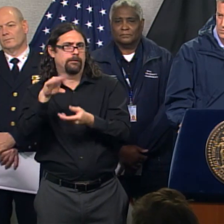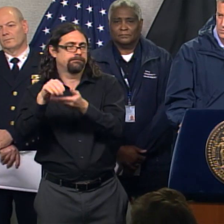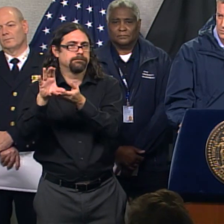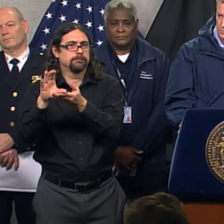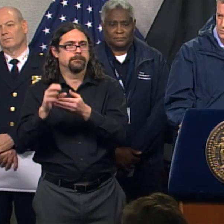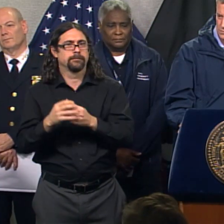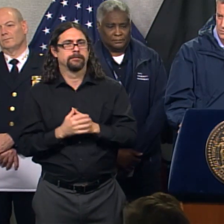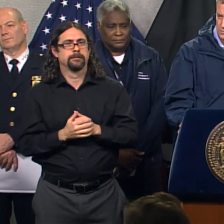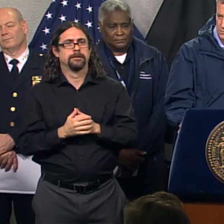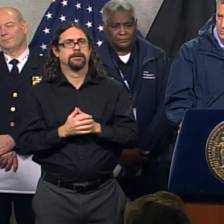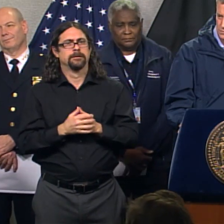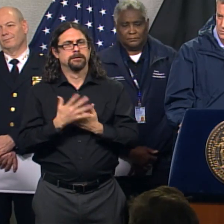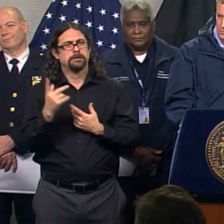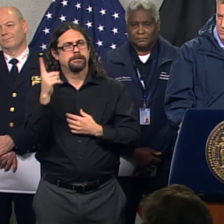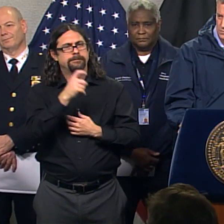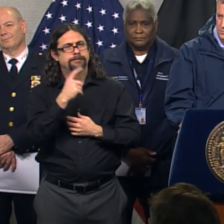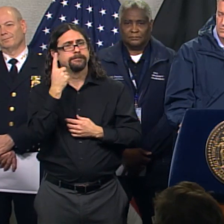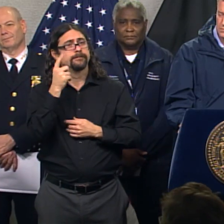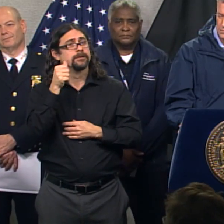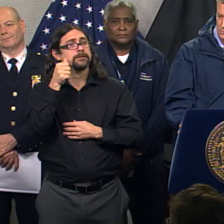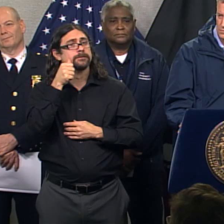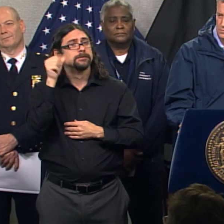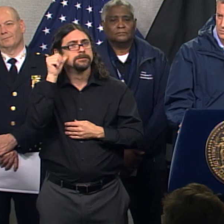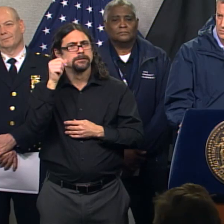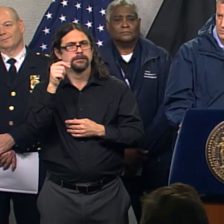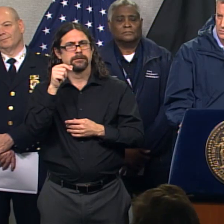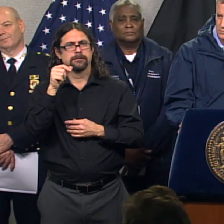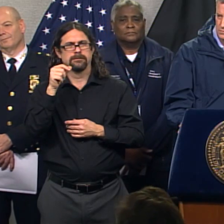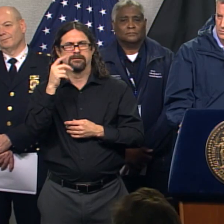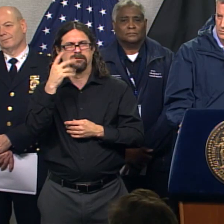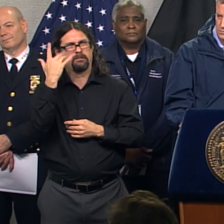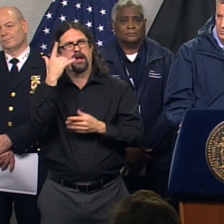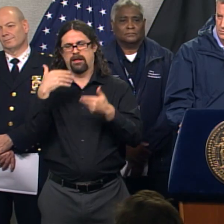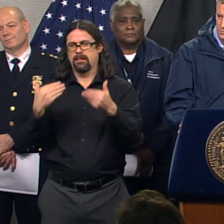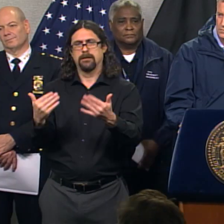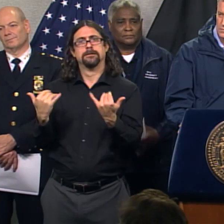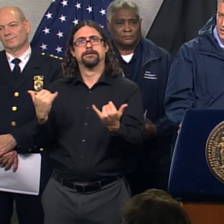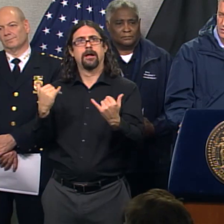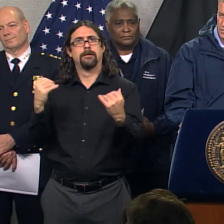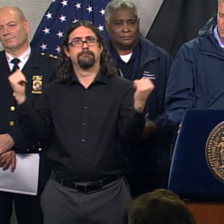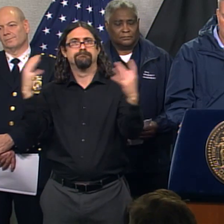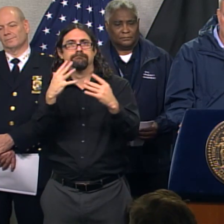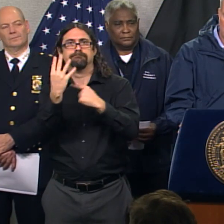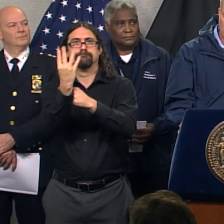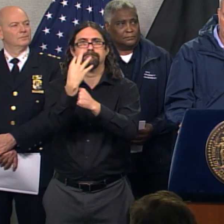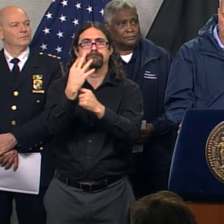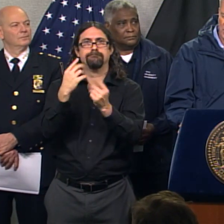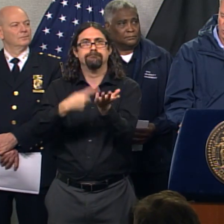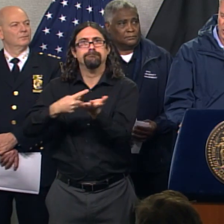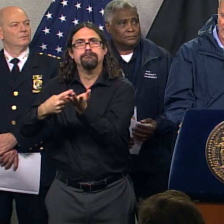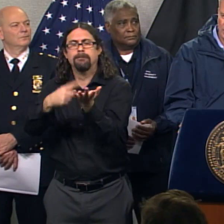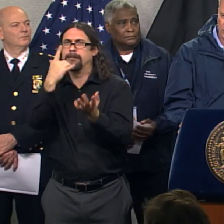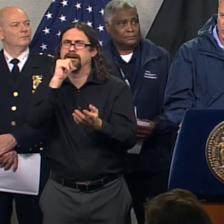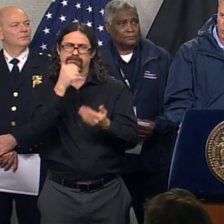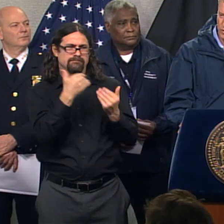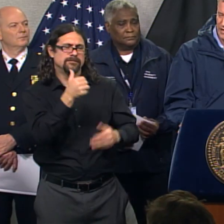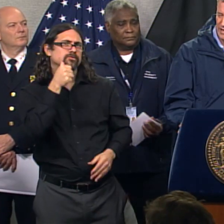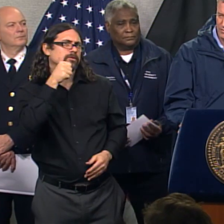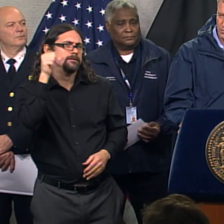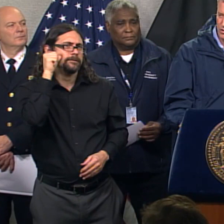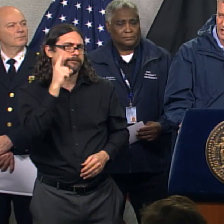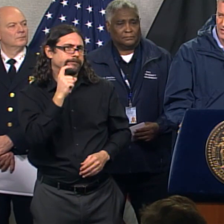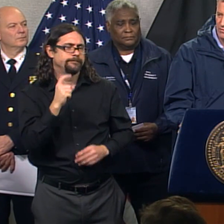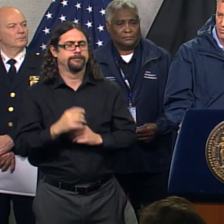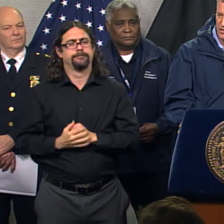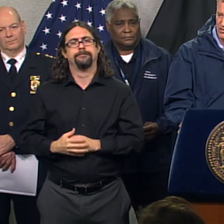press conference with Commissioner Garcia yesterday? I mean, you were at the UFT endorsement. Yeah. Just, I thought it was being well handled. We were way ahead